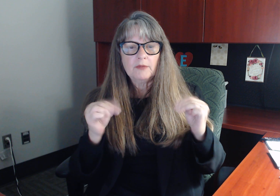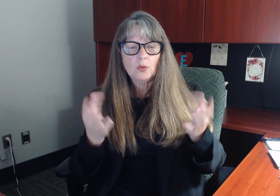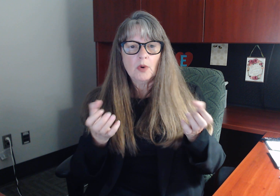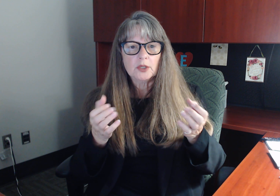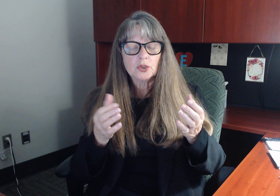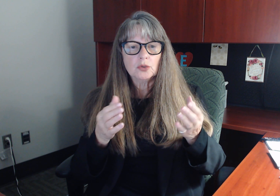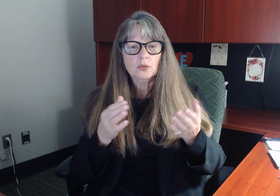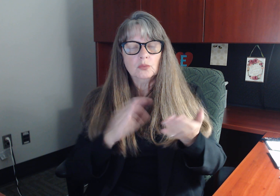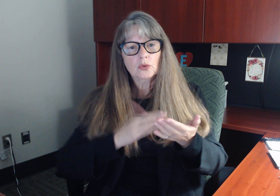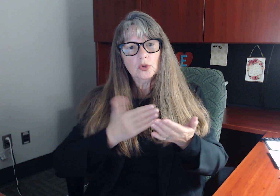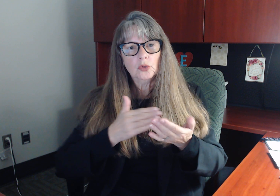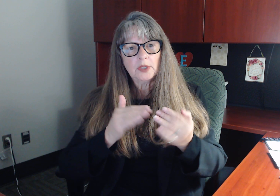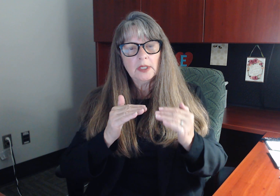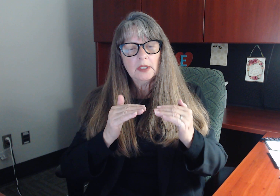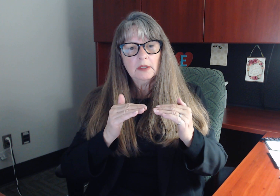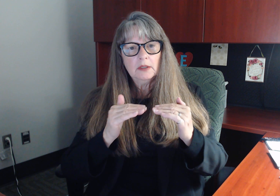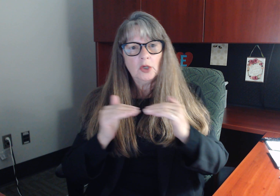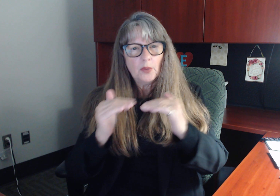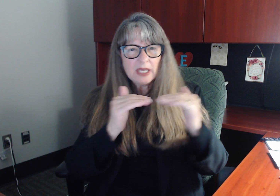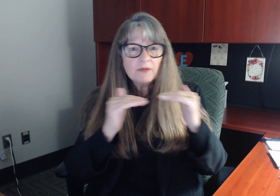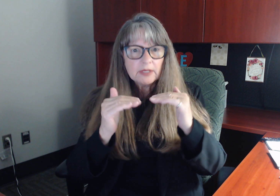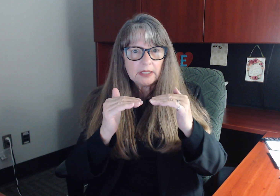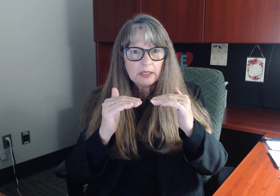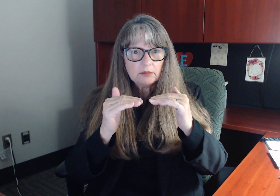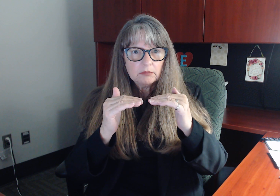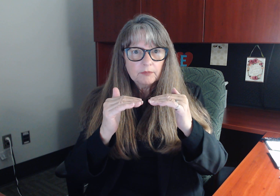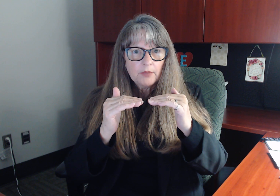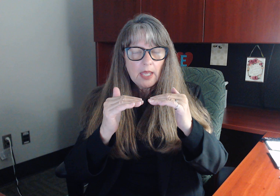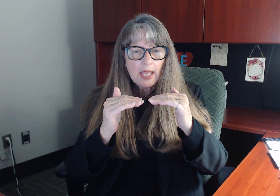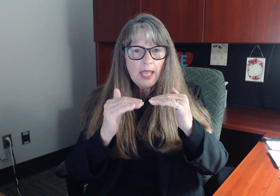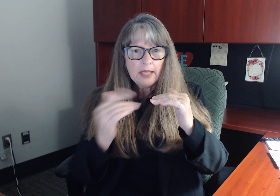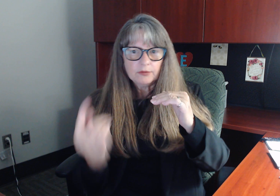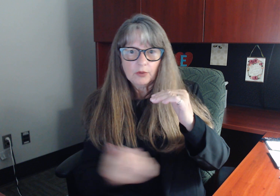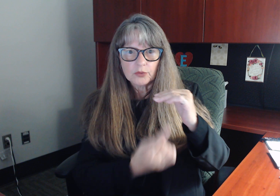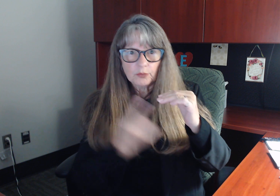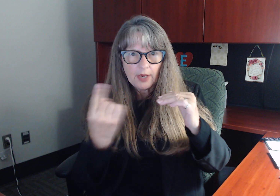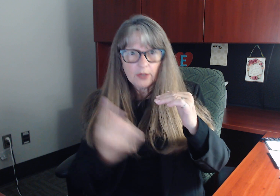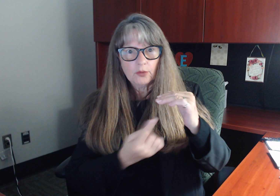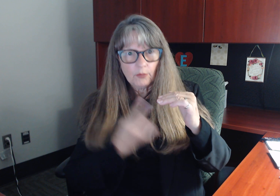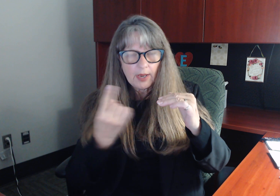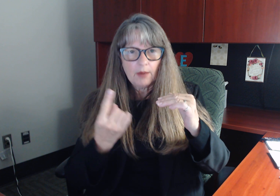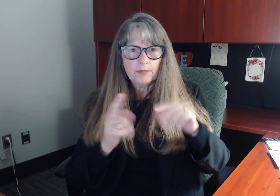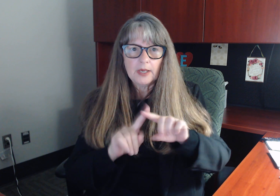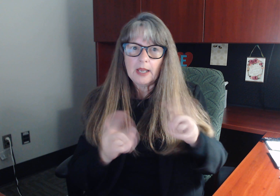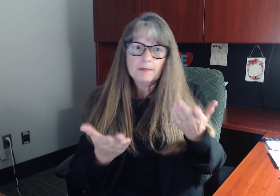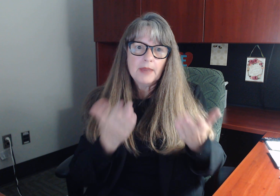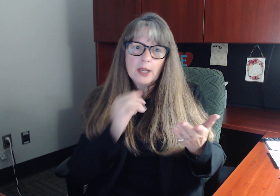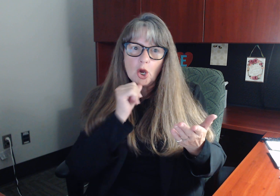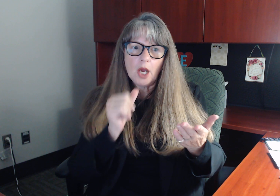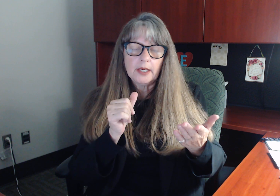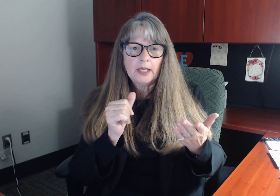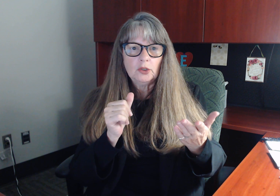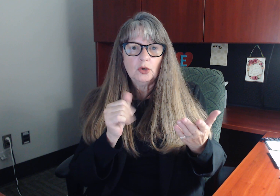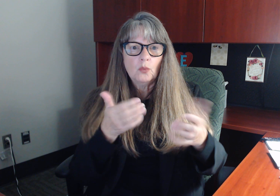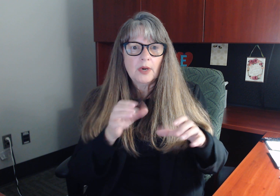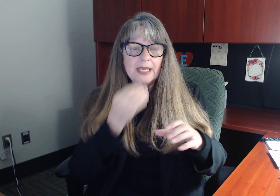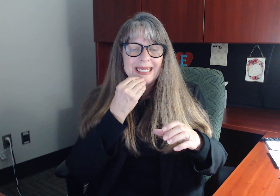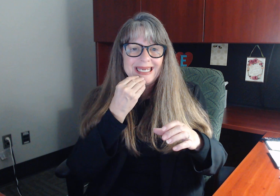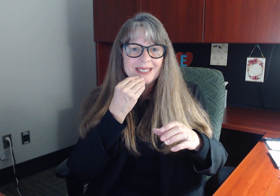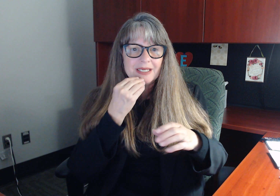want it to cook, evenly, and it goes around and around, but it may not, and you don't want to eat